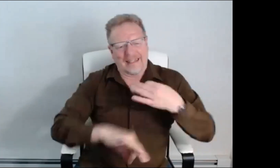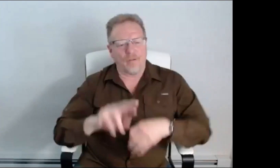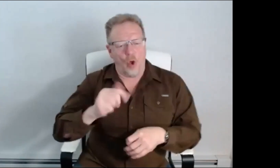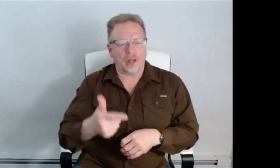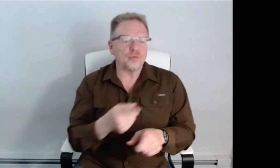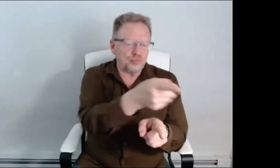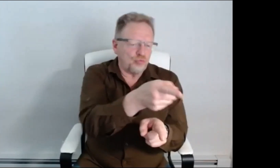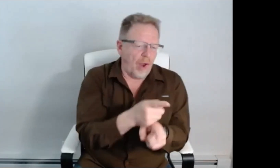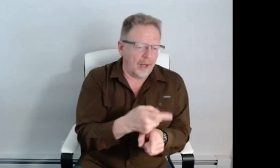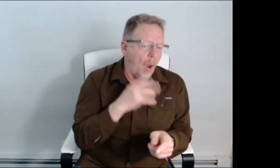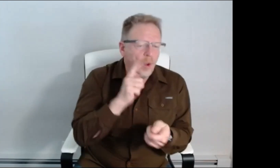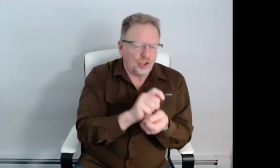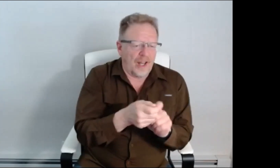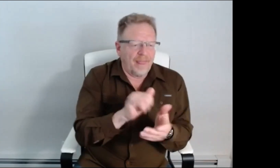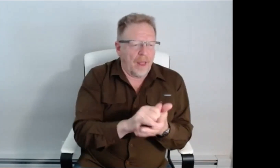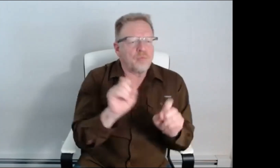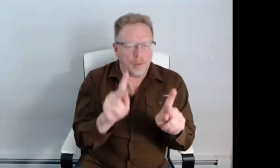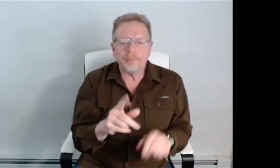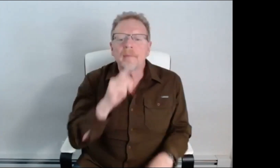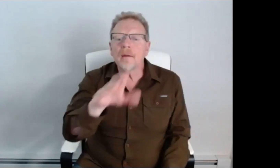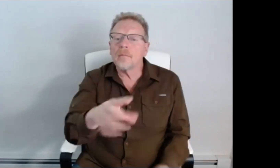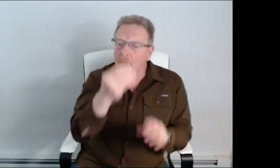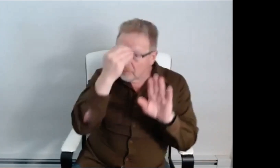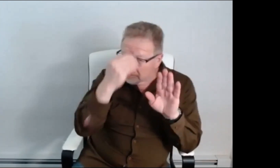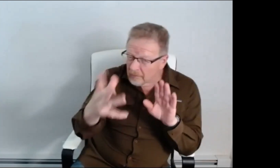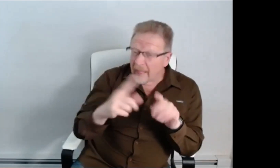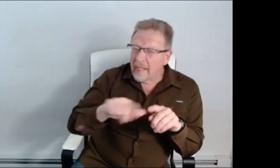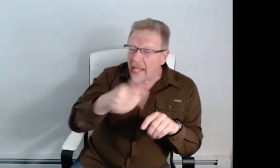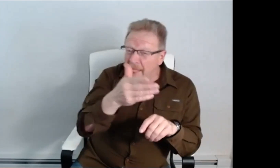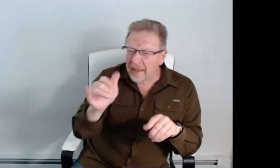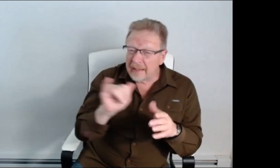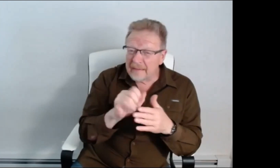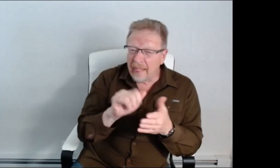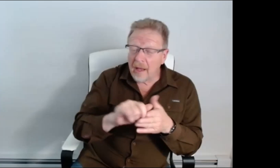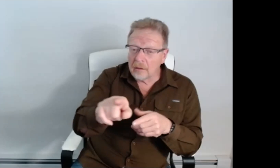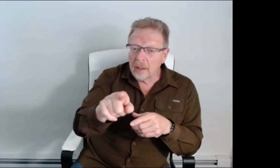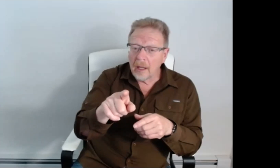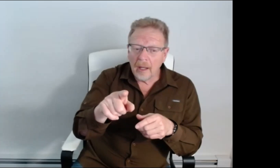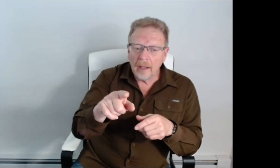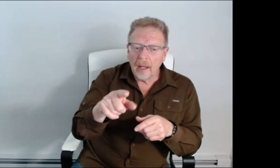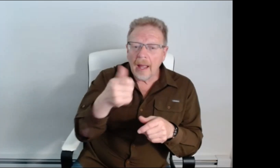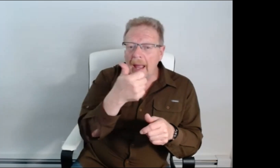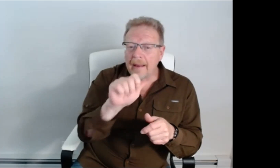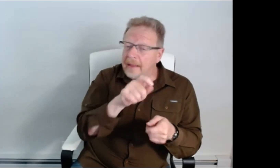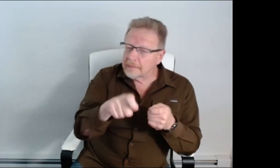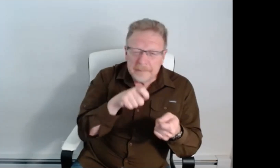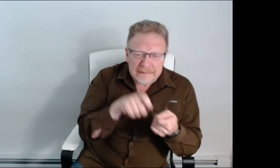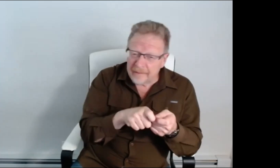And the other thing is, I remember anything specific that Teresa said